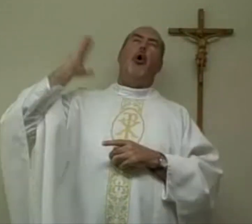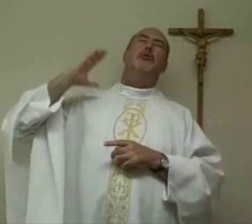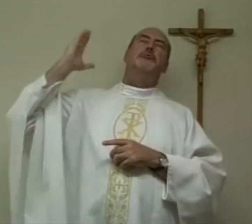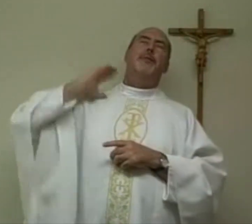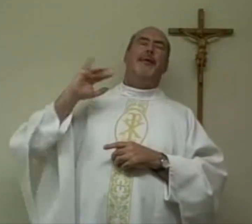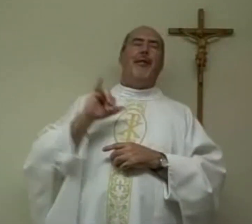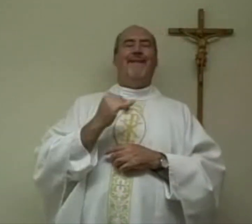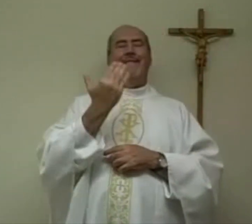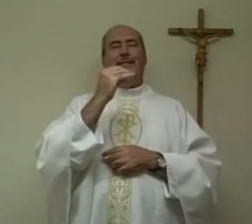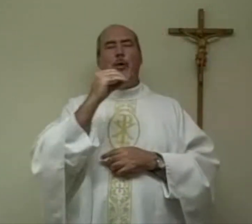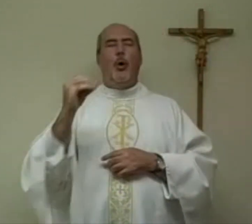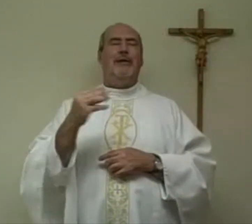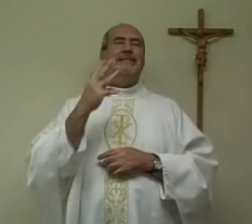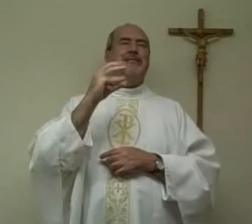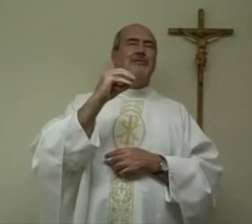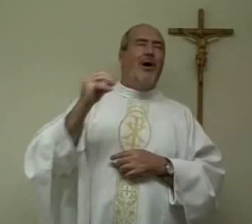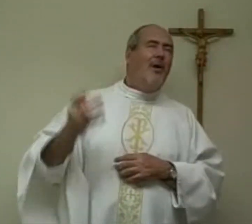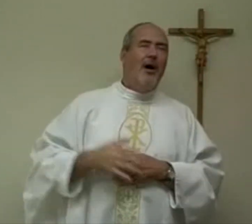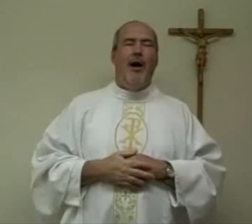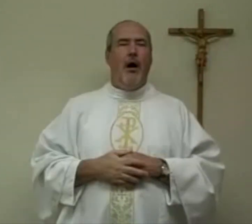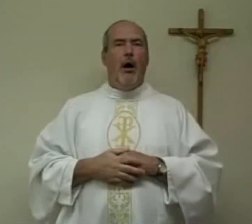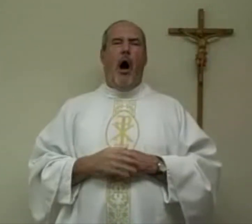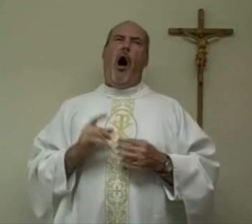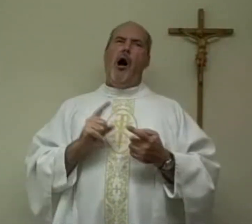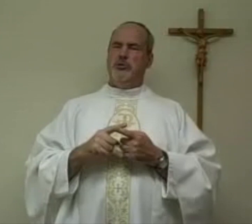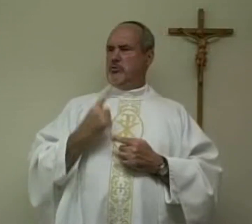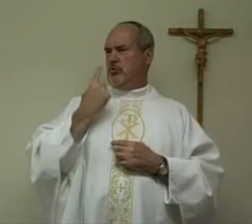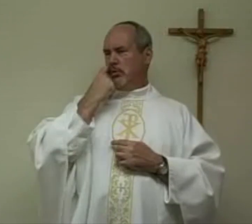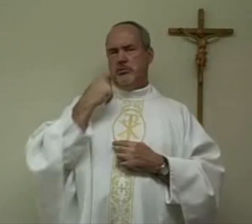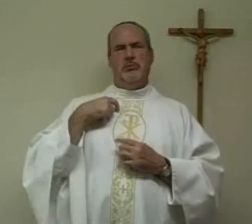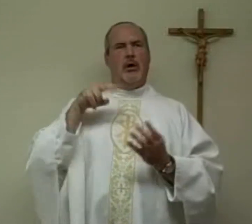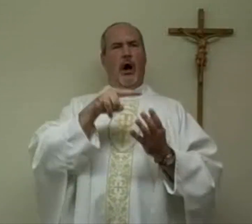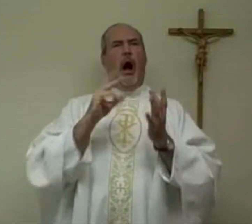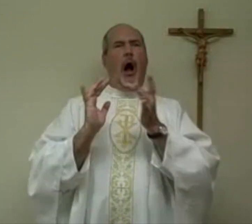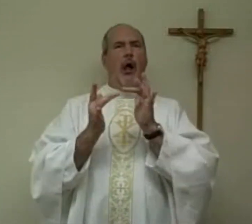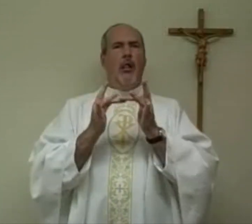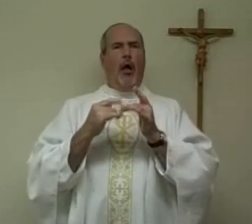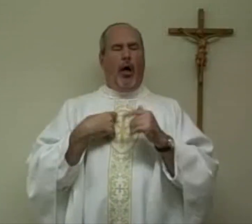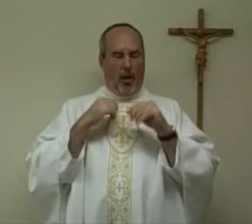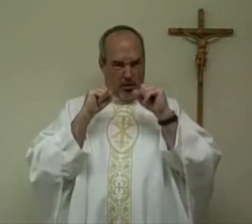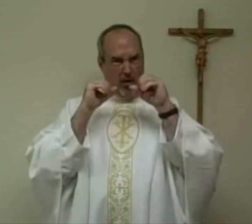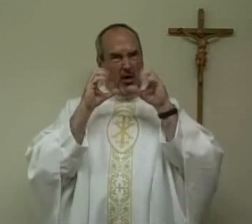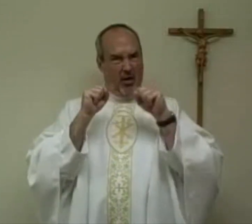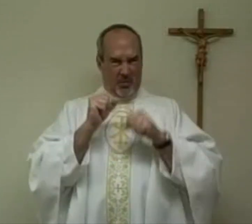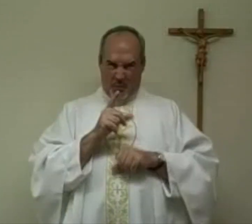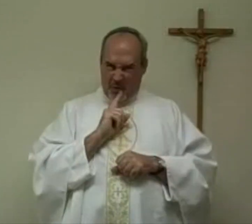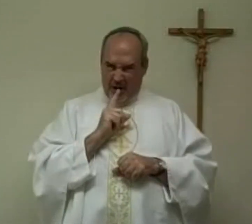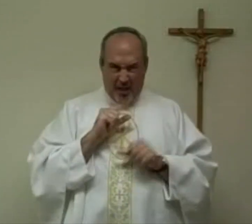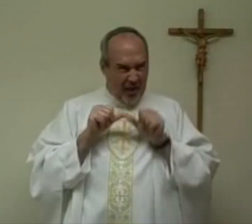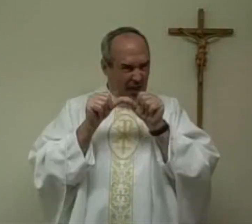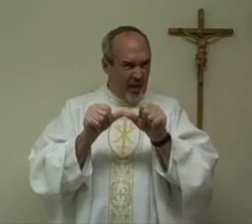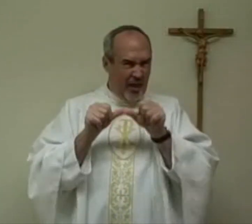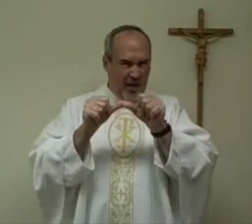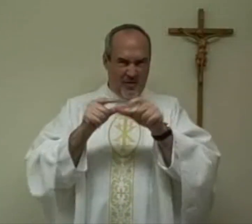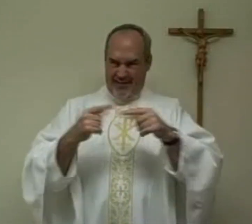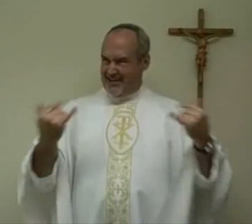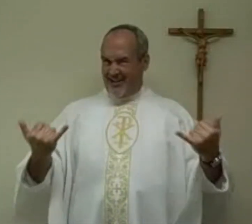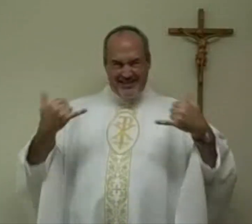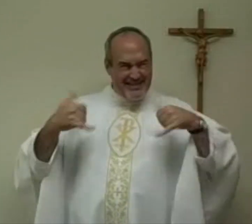So usually when you read of this stuff, we hear of it only of having happened back in the 15 or 1600s. However, I was surprised to find on